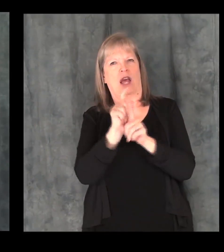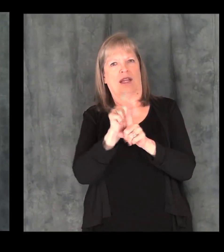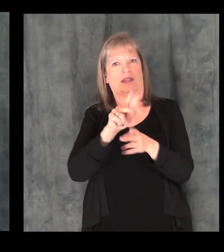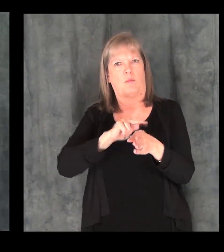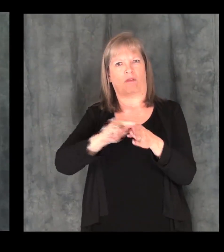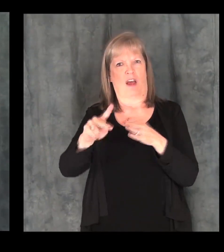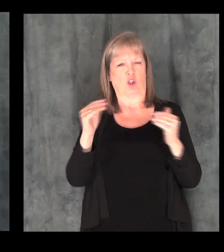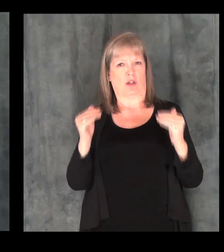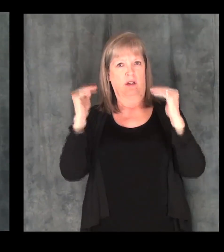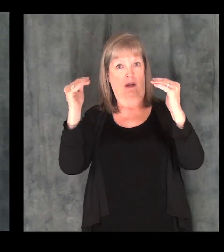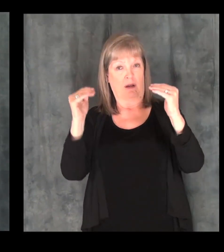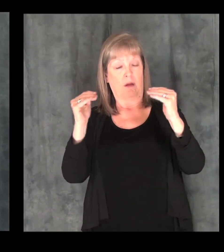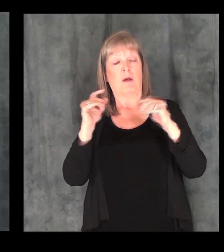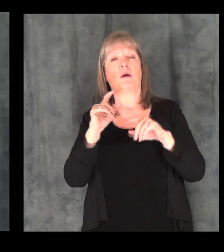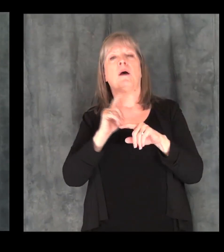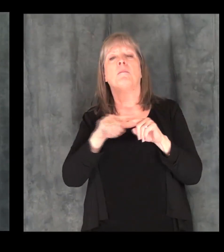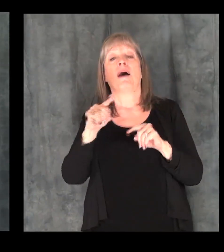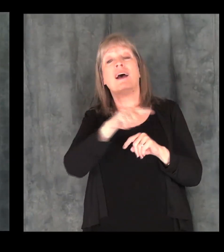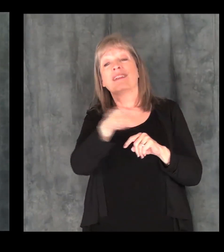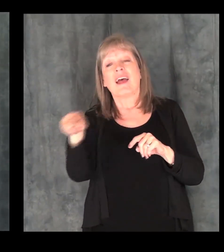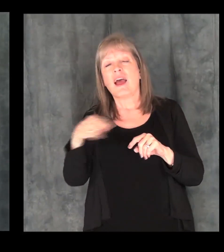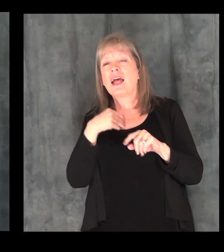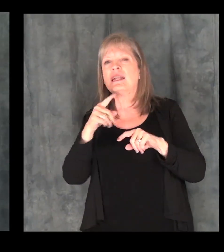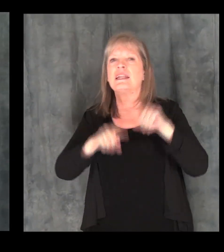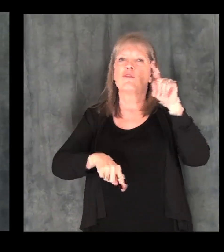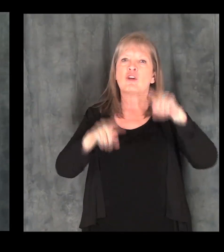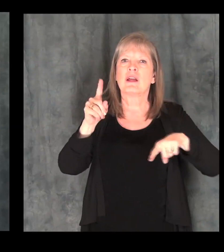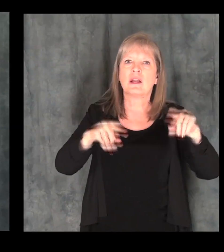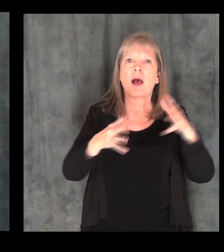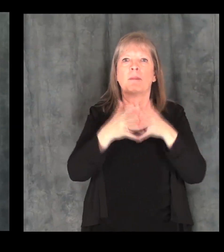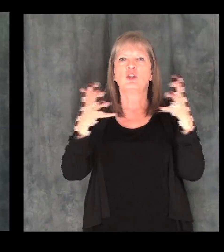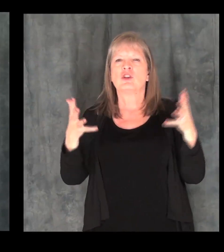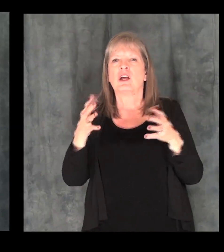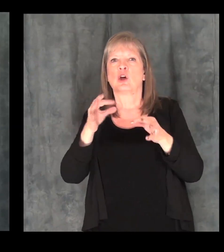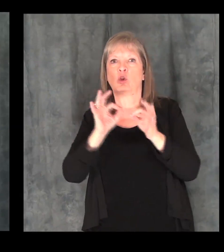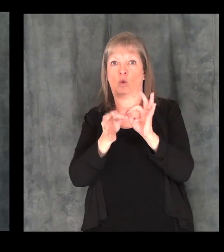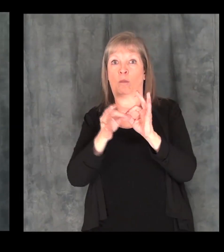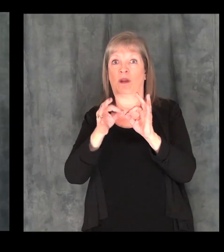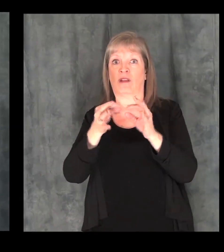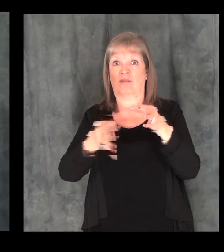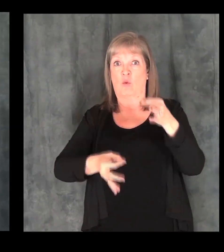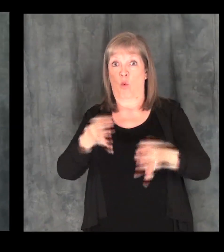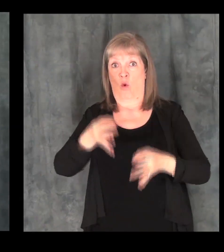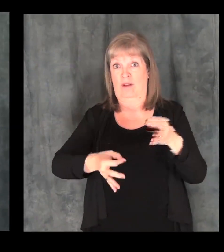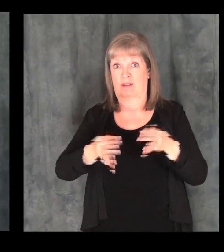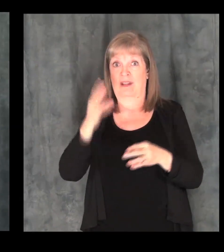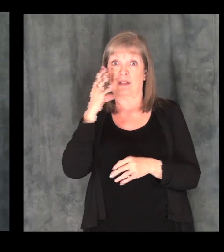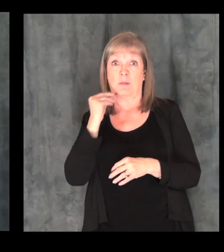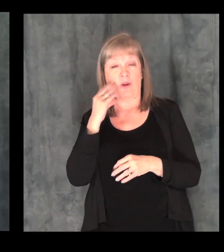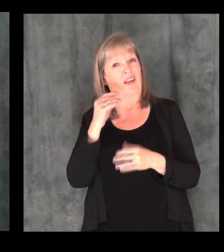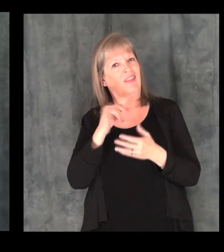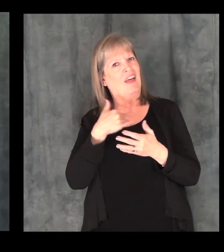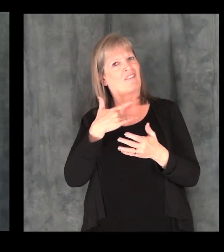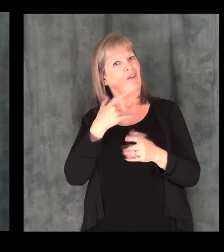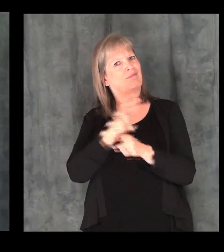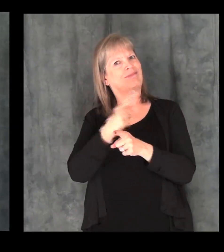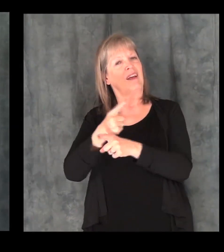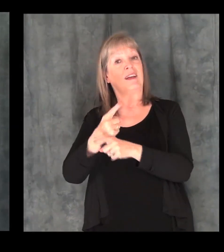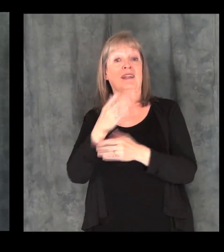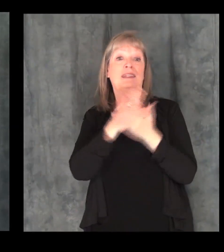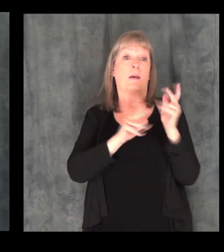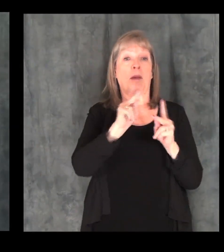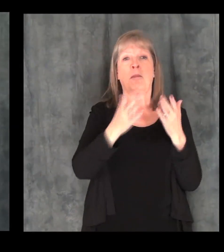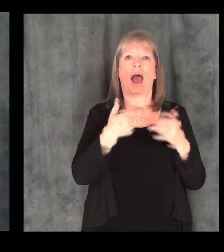but they had varying amounts of court interpreting experience, and we felt that this was realistic because you have somebody who has maybe 20